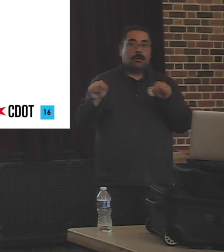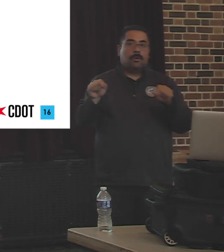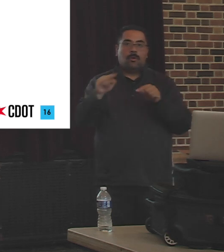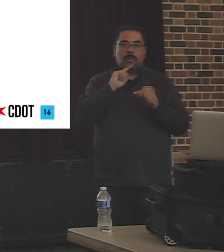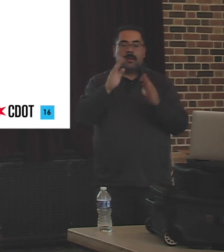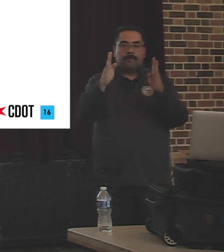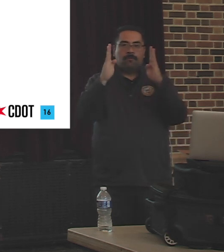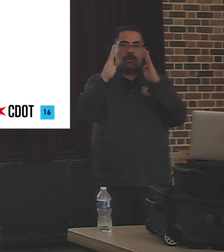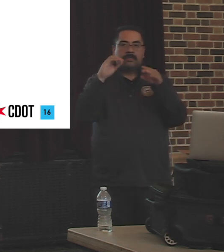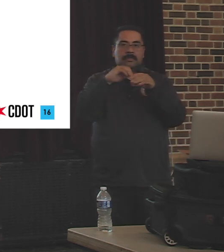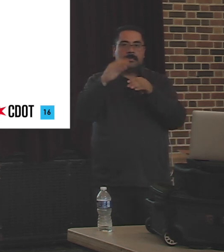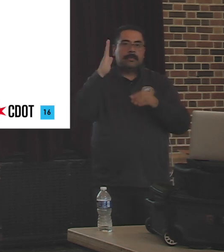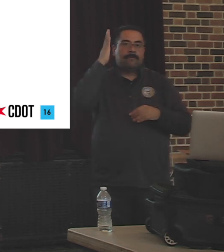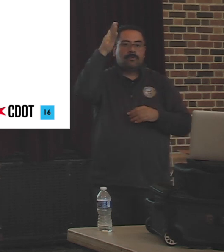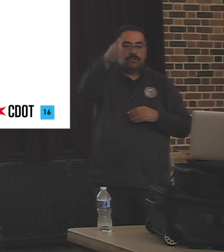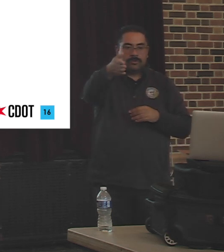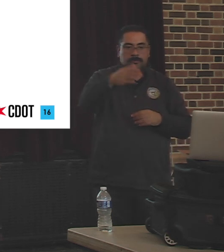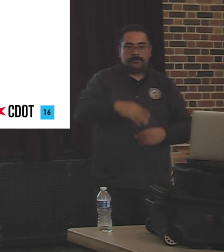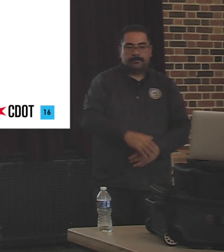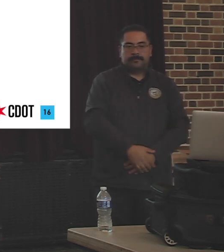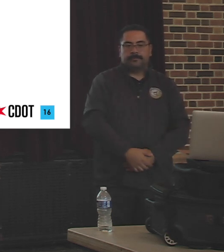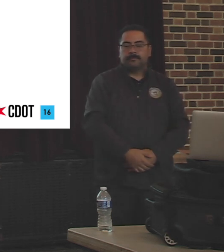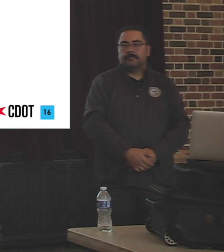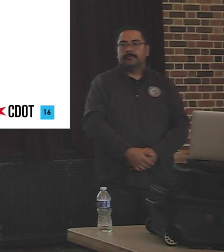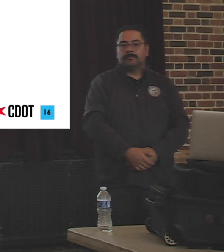we're going in the future.